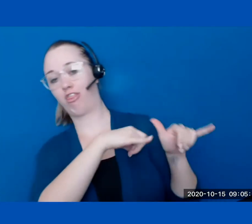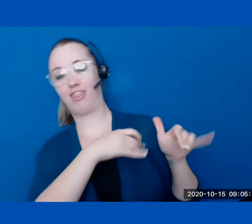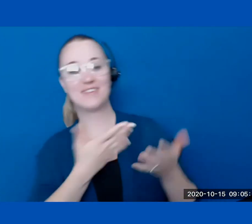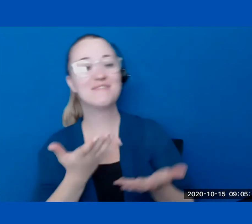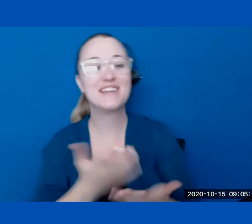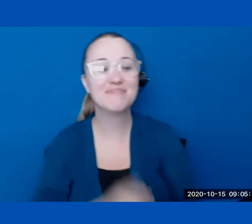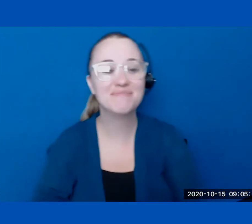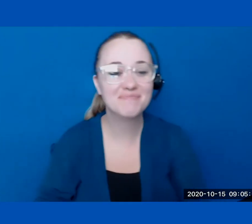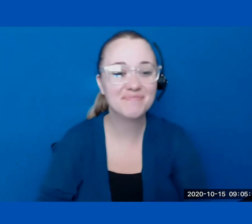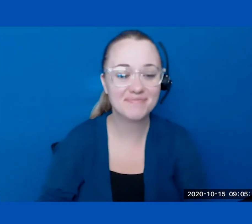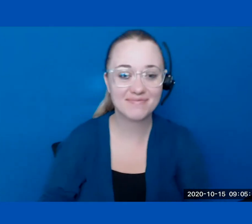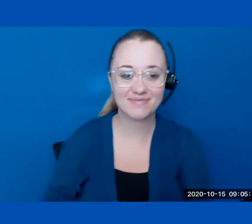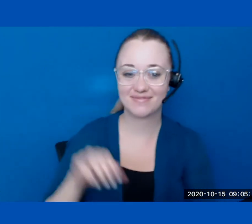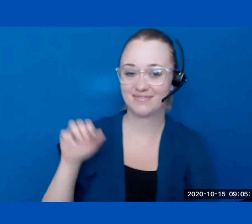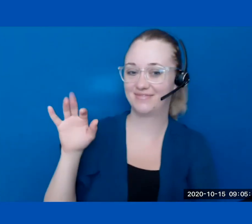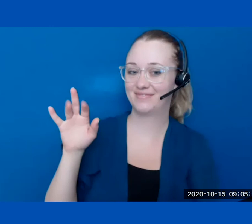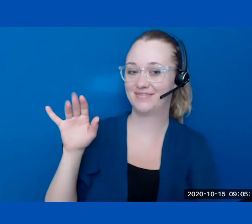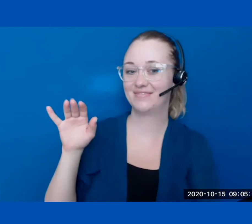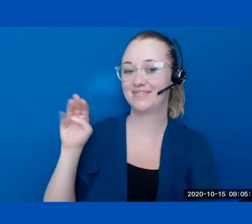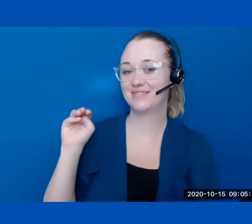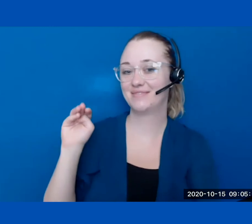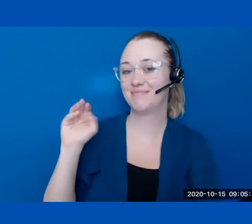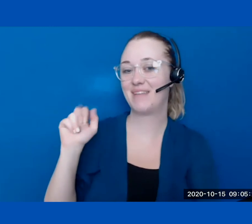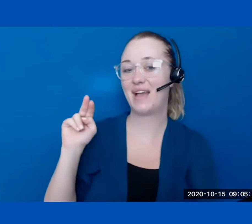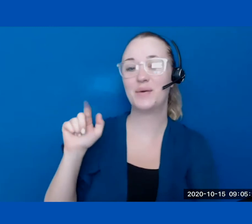The mystical one.